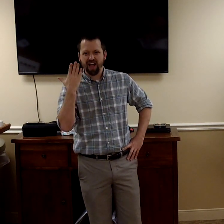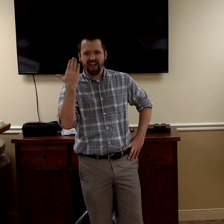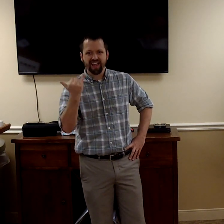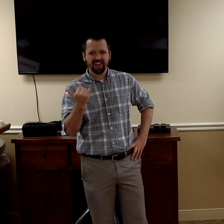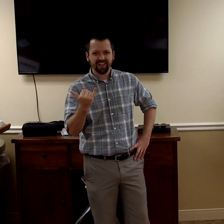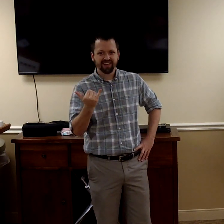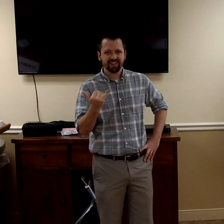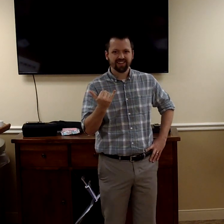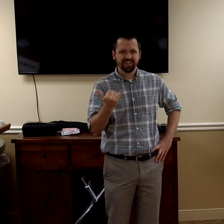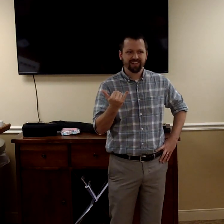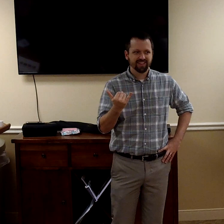why. It's like pop.